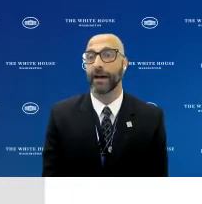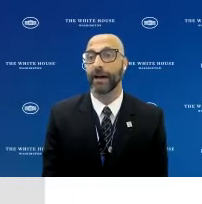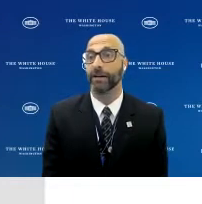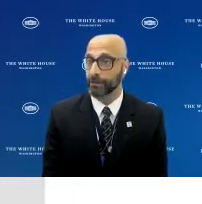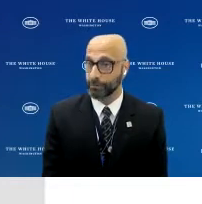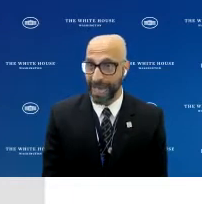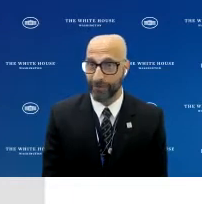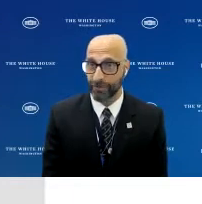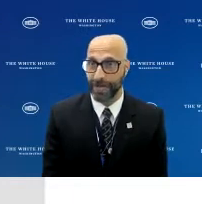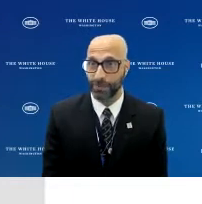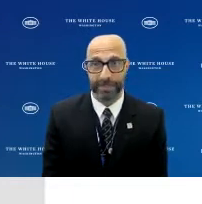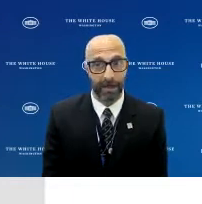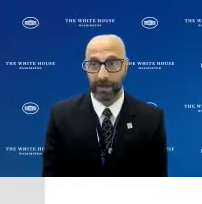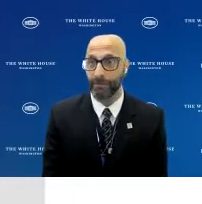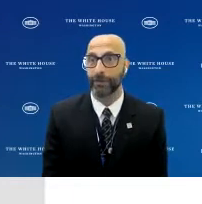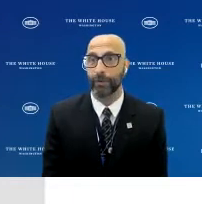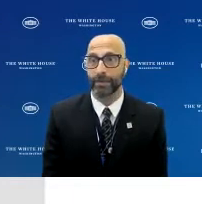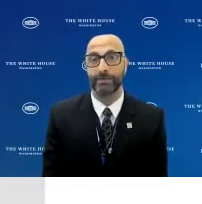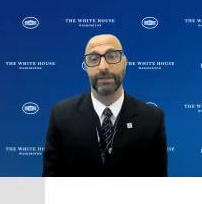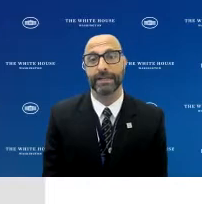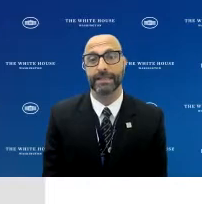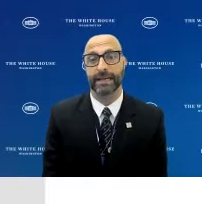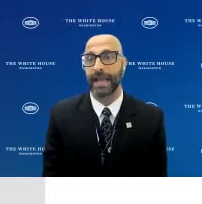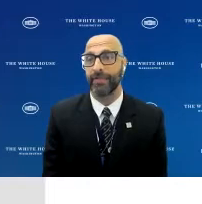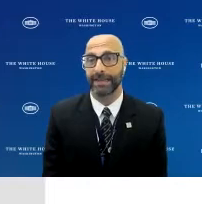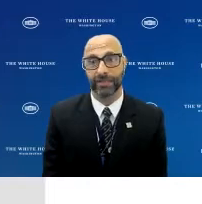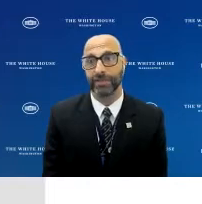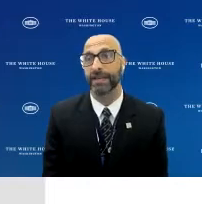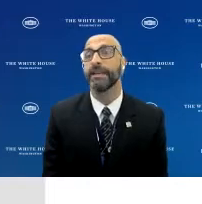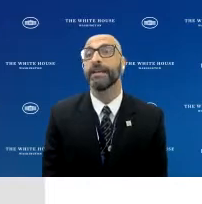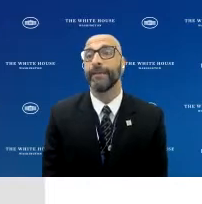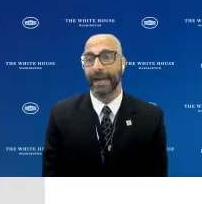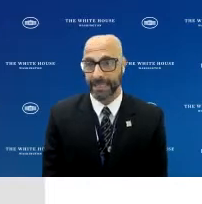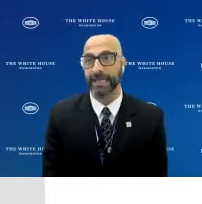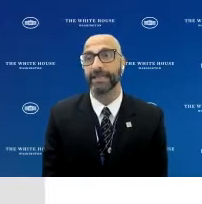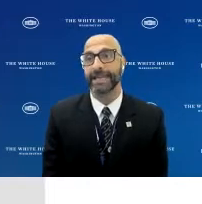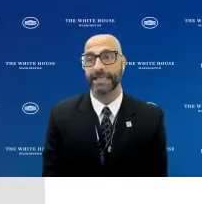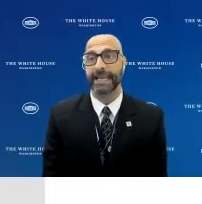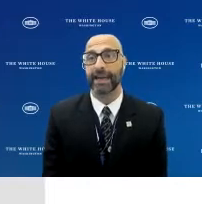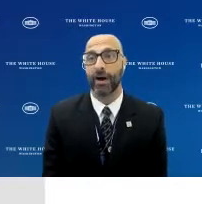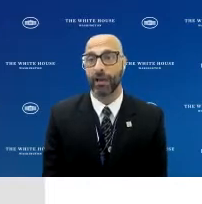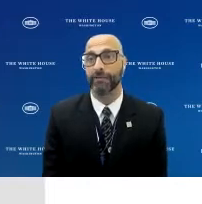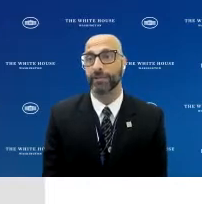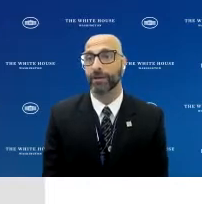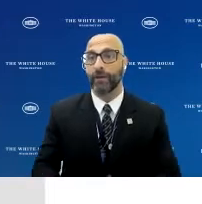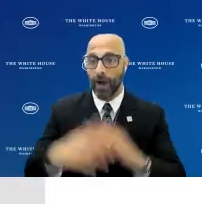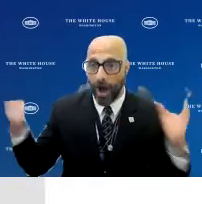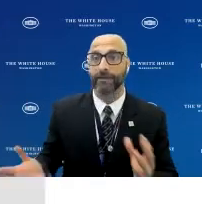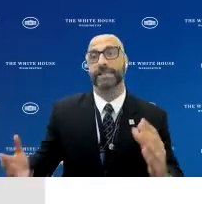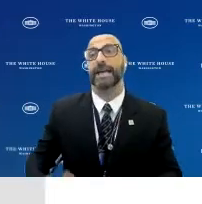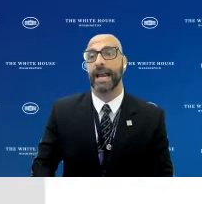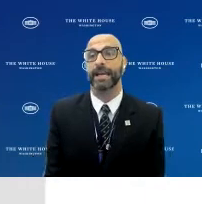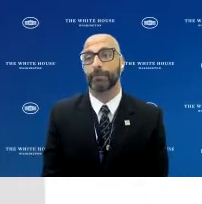of behavior change, which is all about the work the community has done and the messaging, vaccine, testing, all